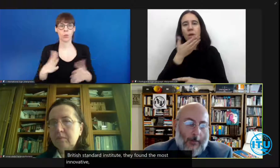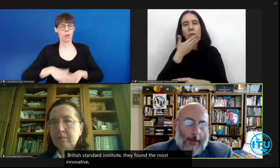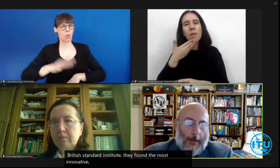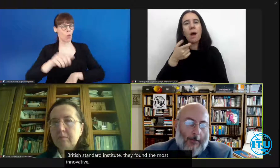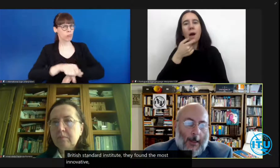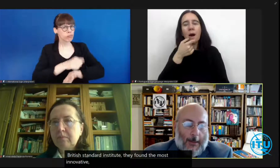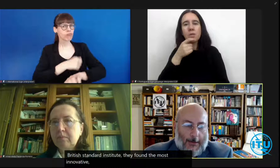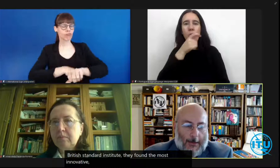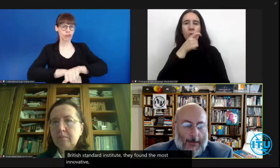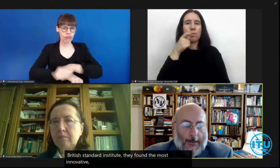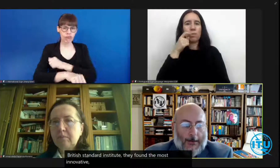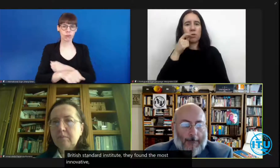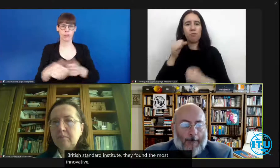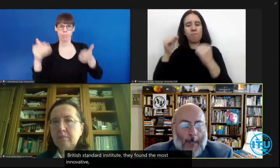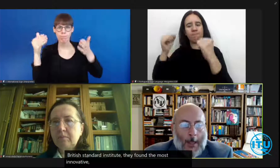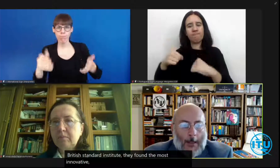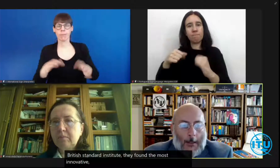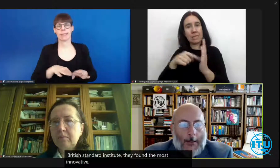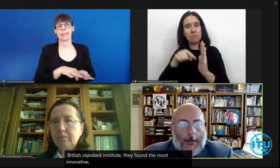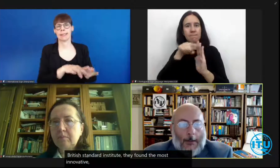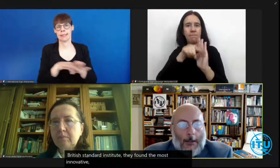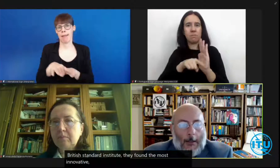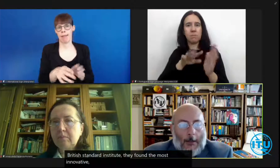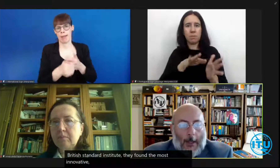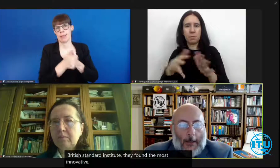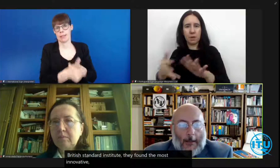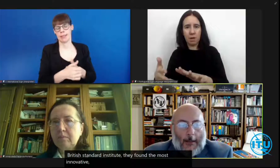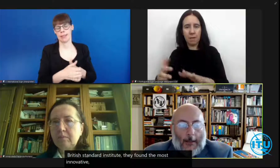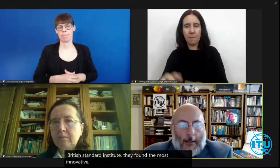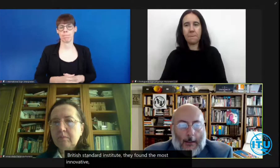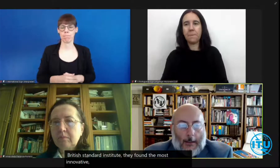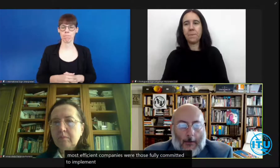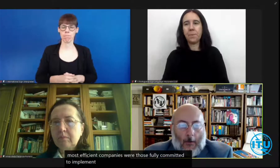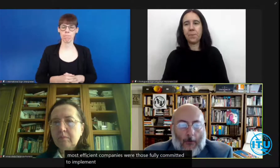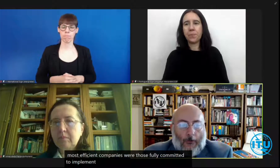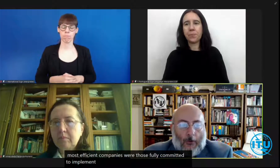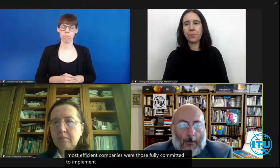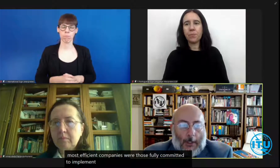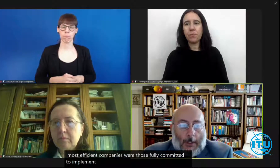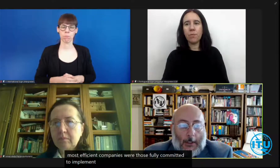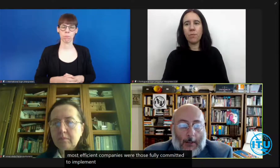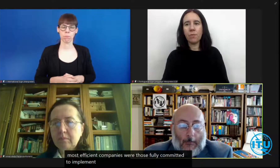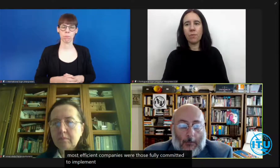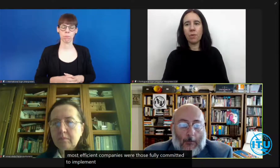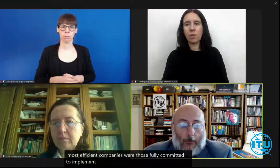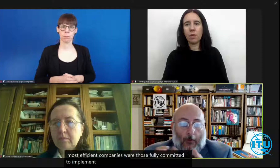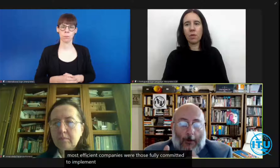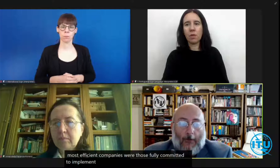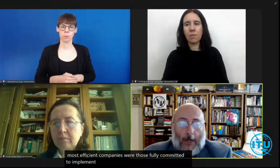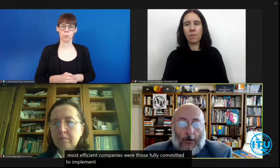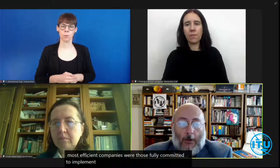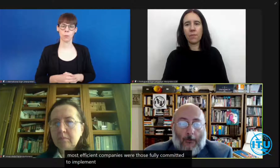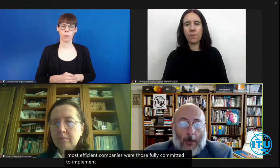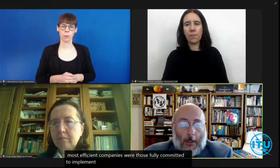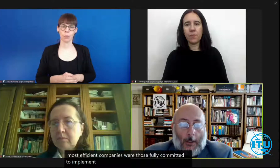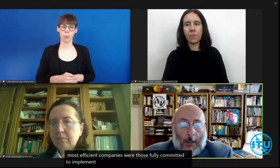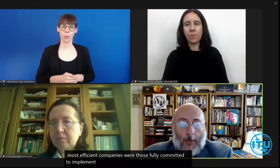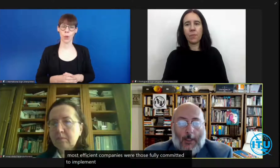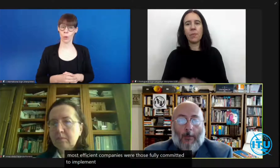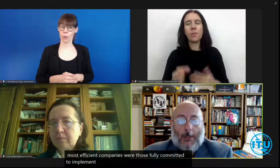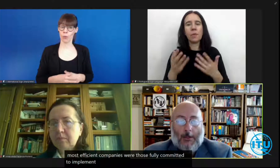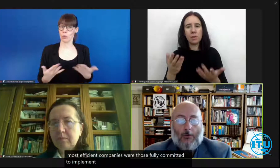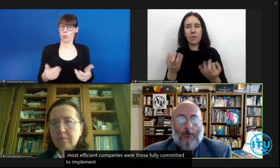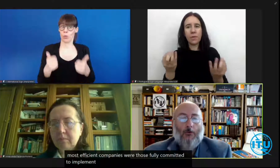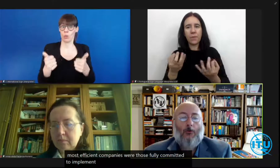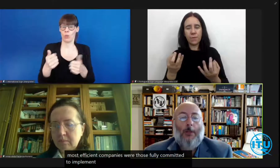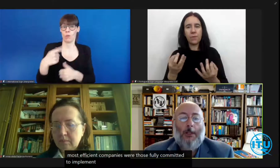to implementing standards. And also, so it is very good for a